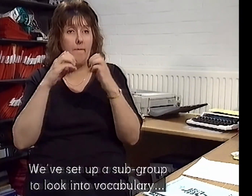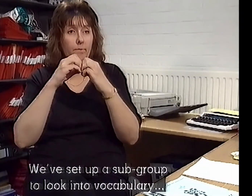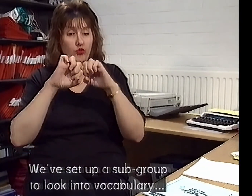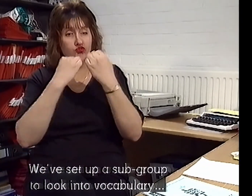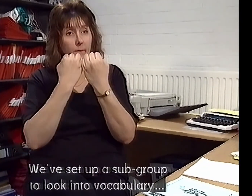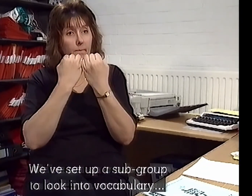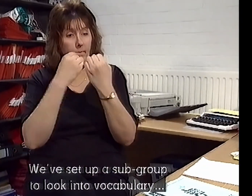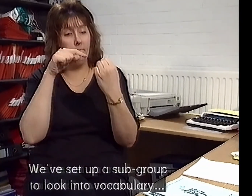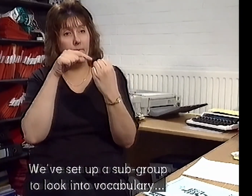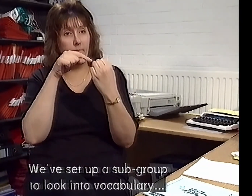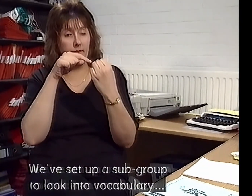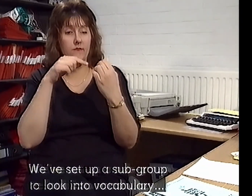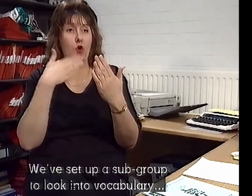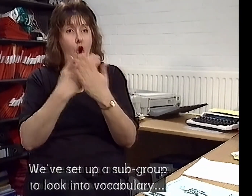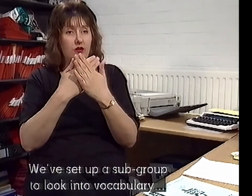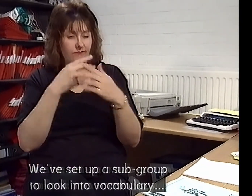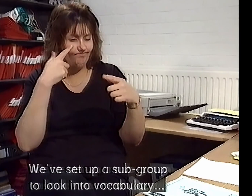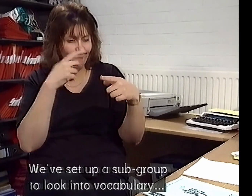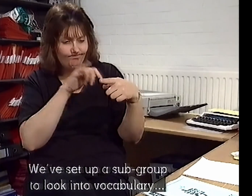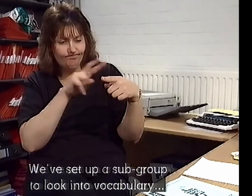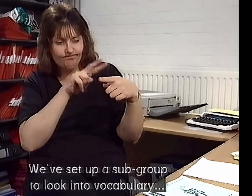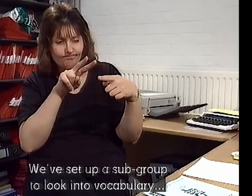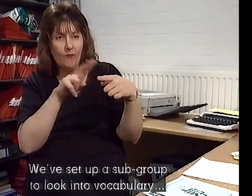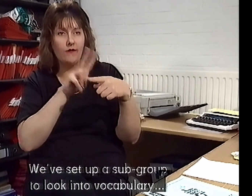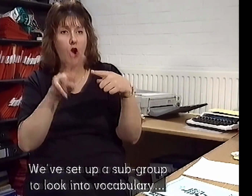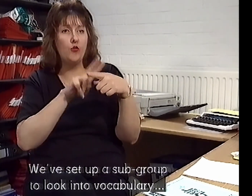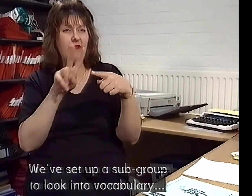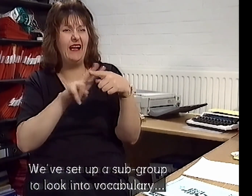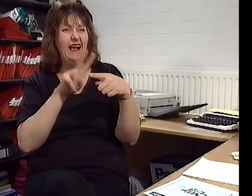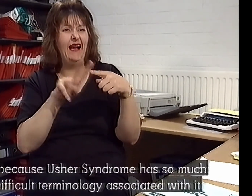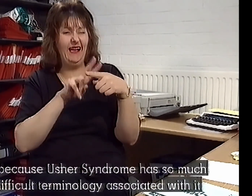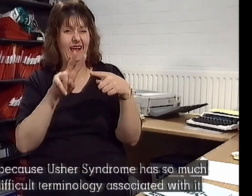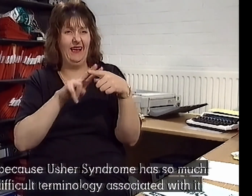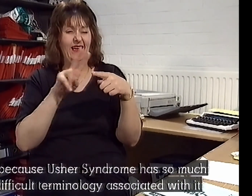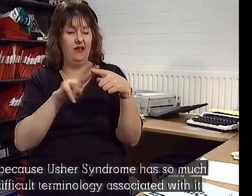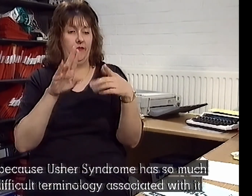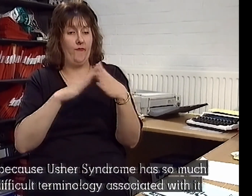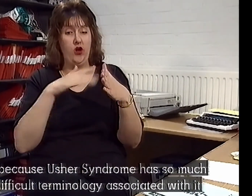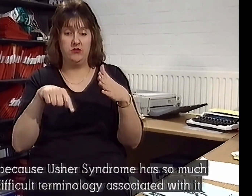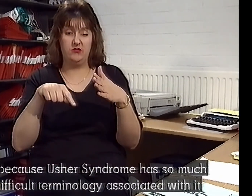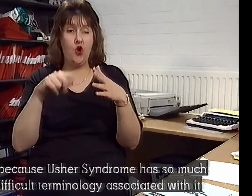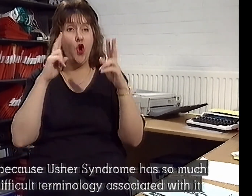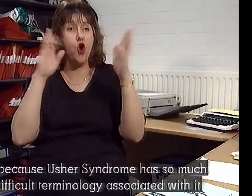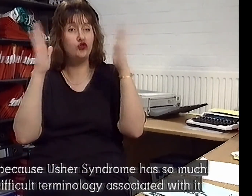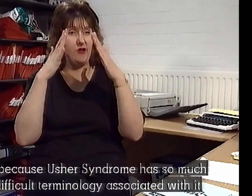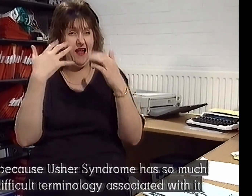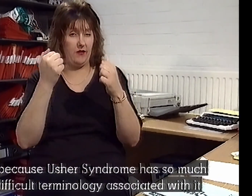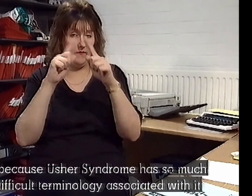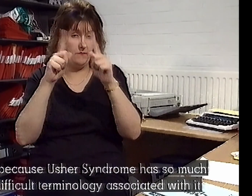we've set up a subgroup to look into vocabulary because Usher syndrome has so much